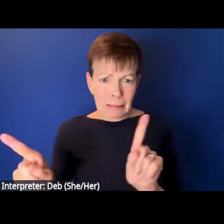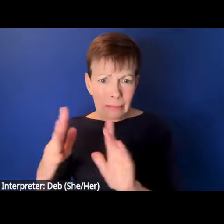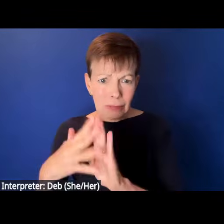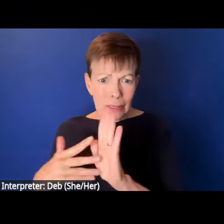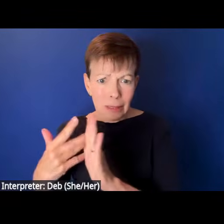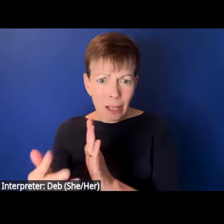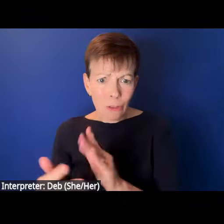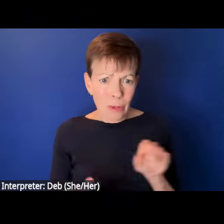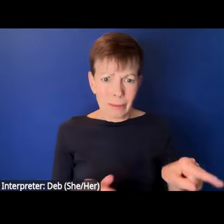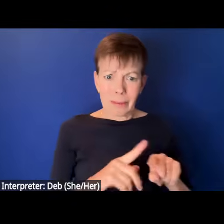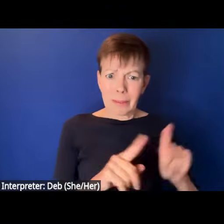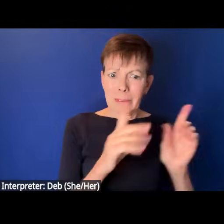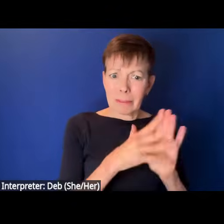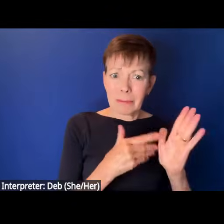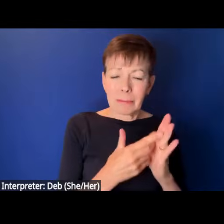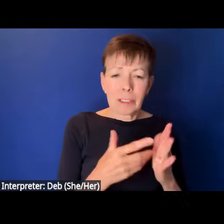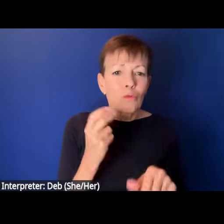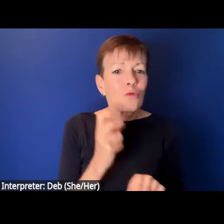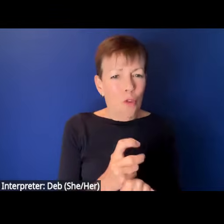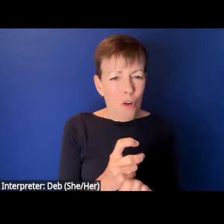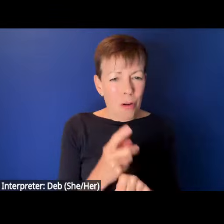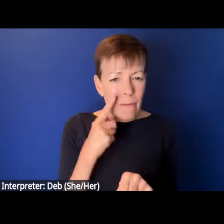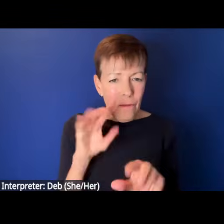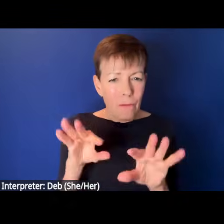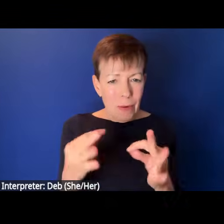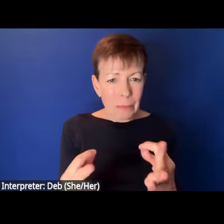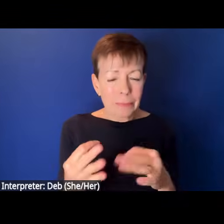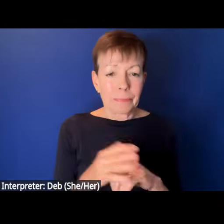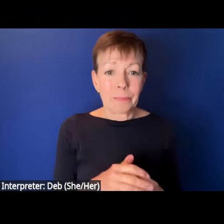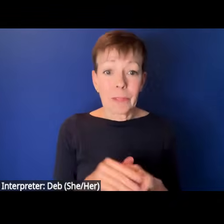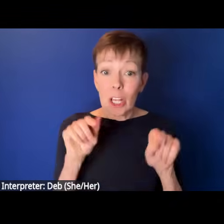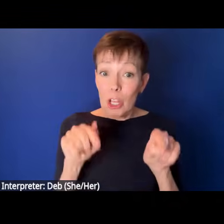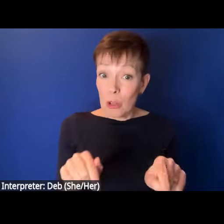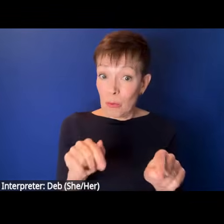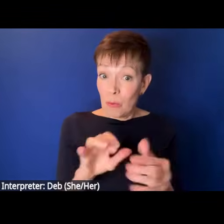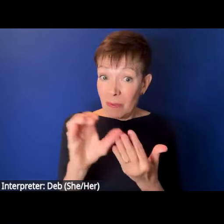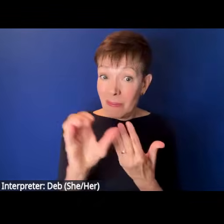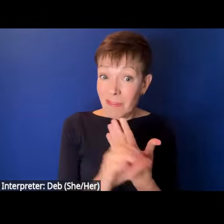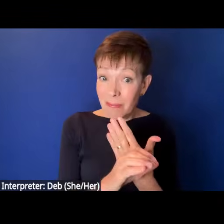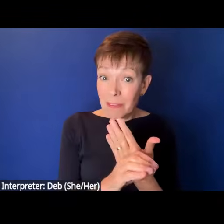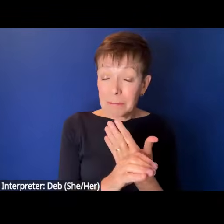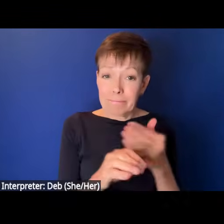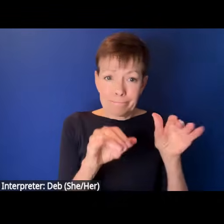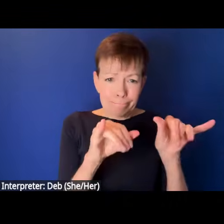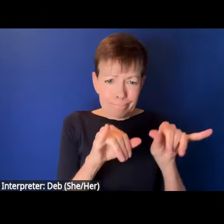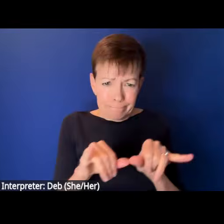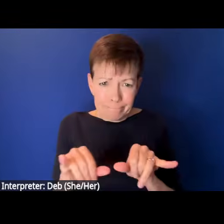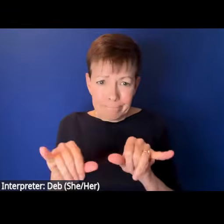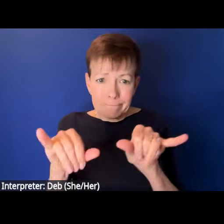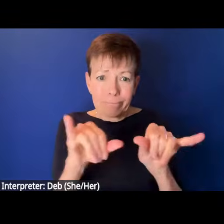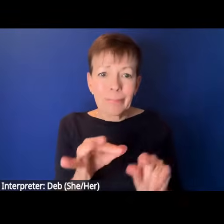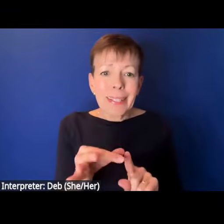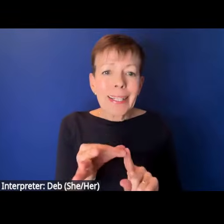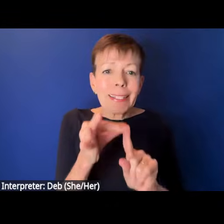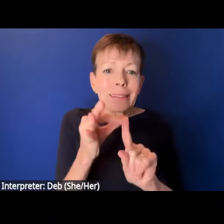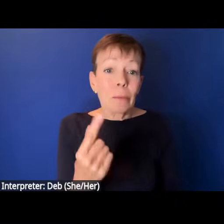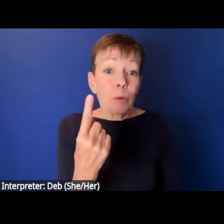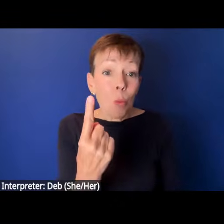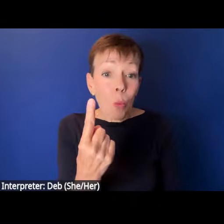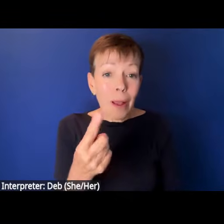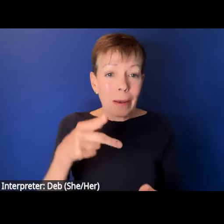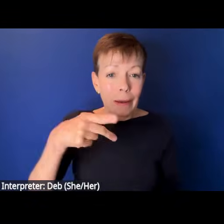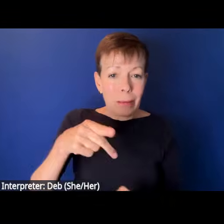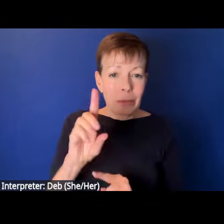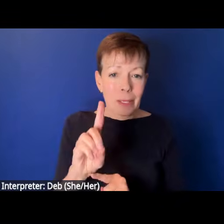this proposed calendar we have is as close as it possibly could be short one Pro D Day, which two